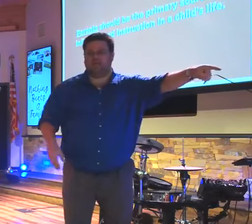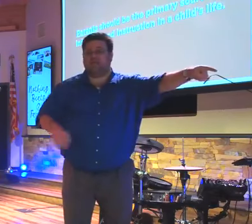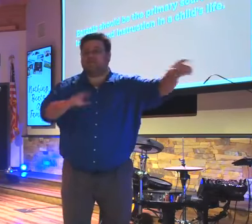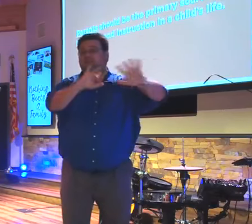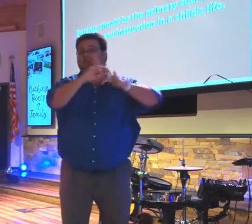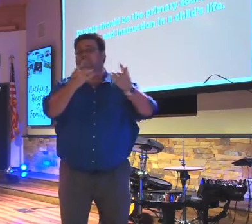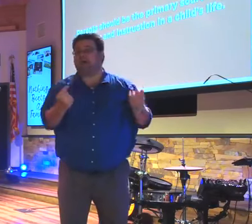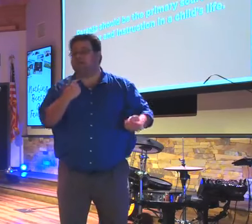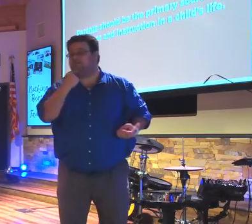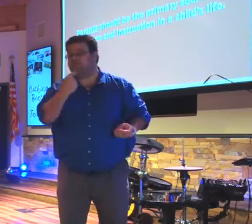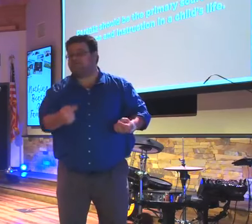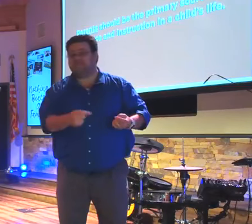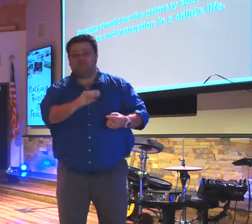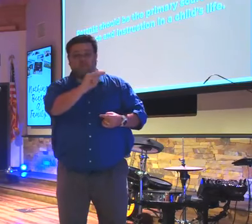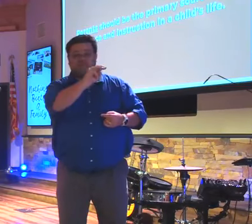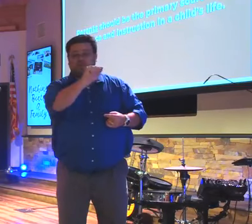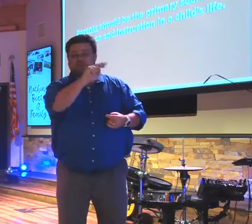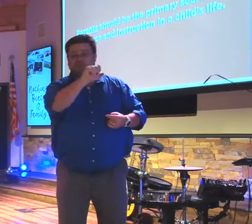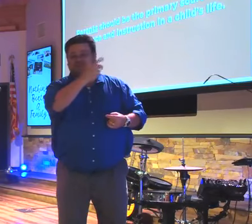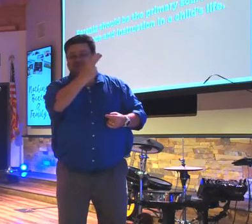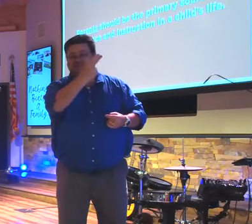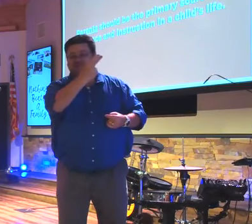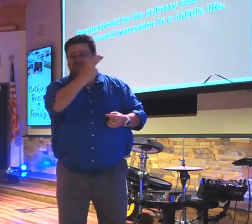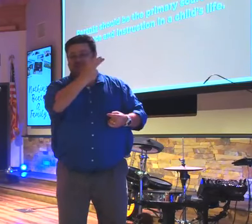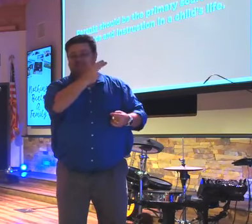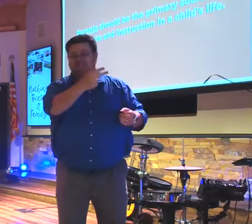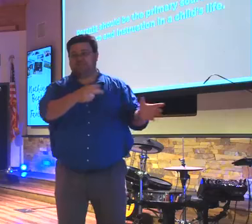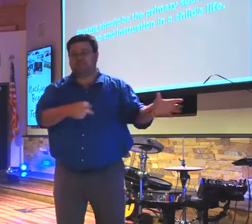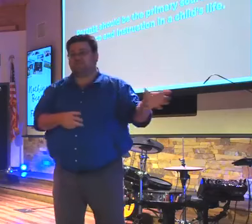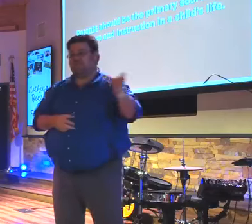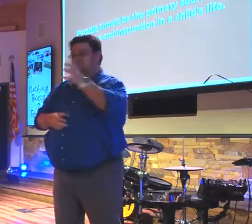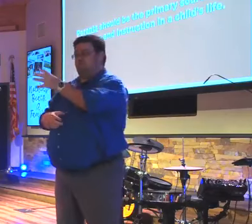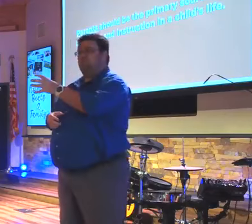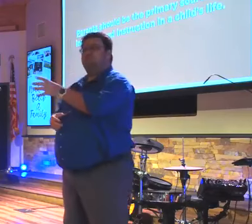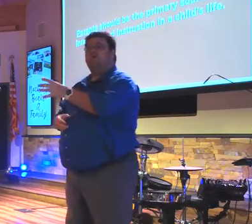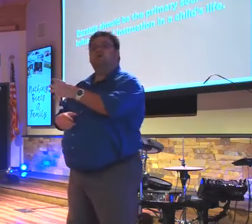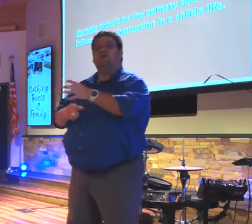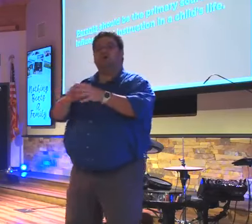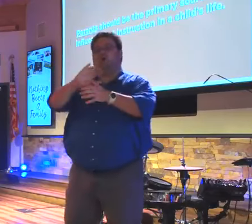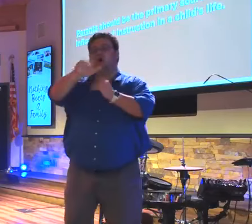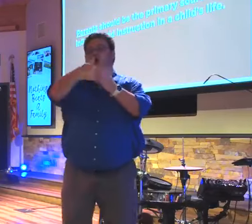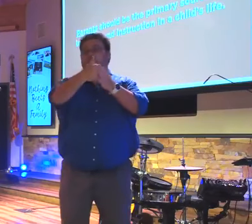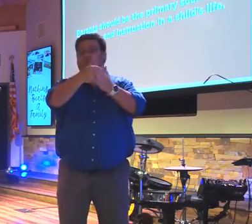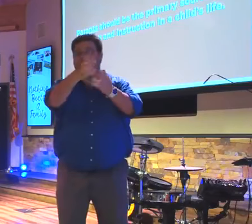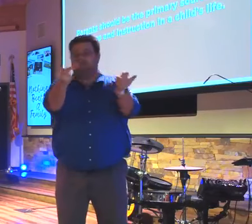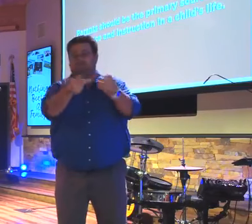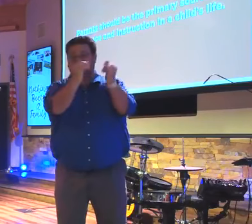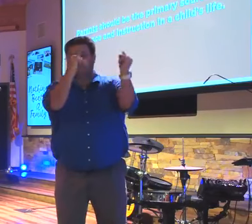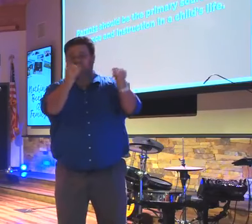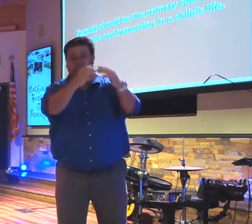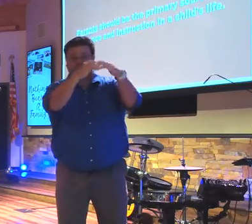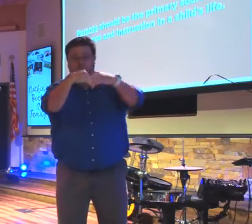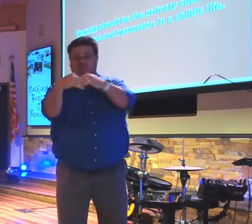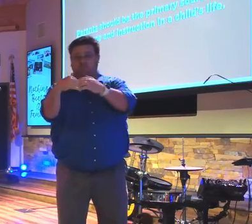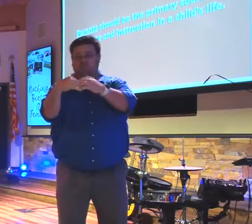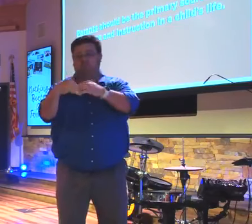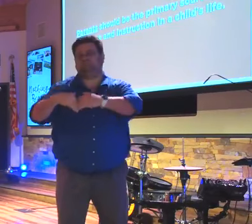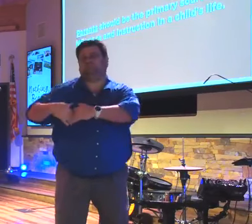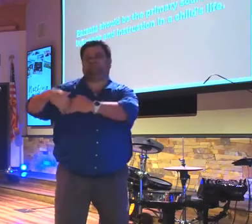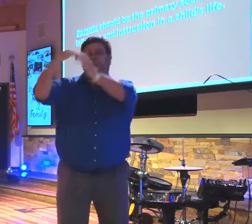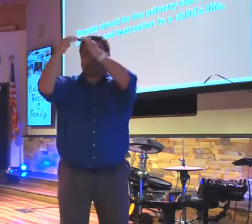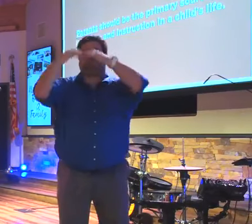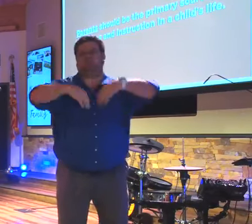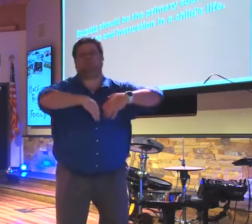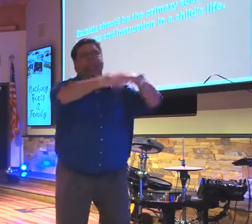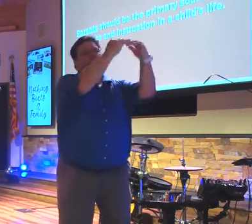says that Manasseh went back and he rebuilt the high places that Hezekiah, his father,